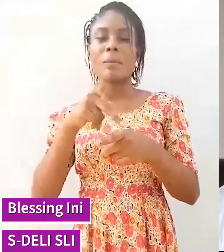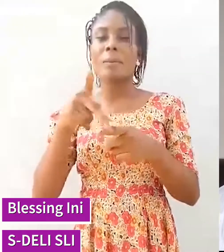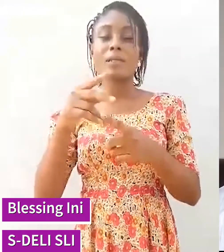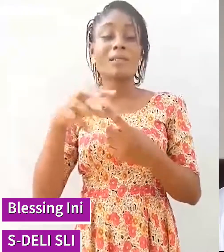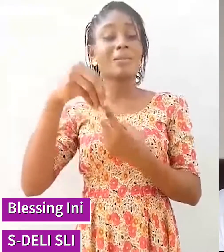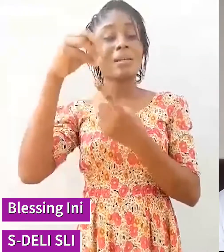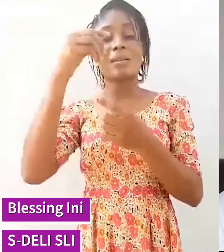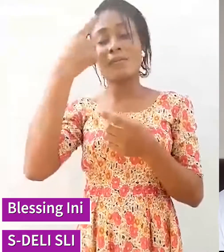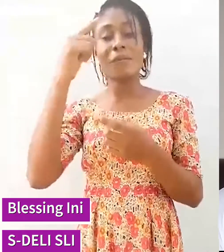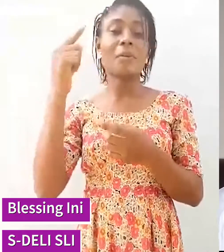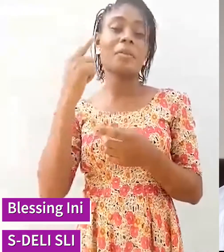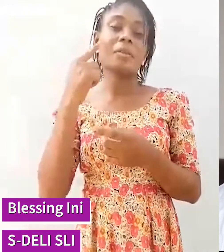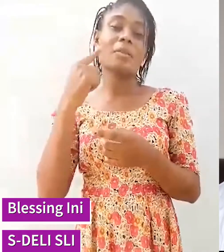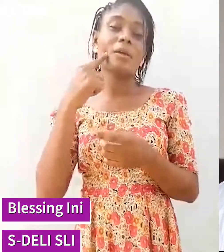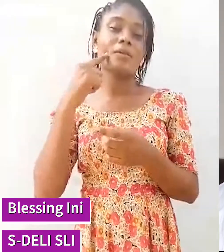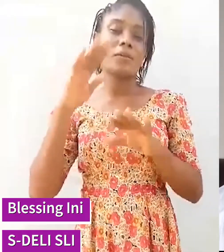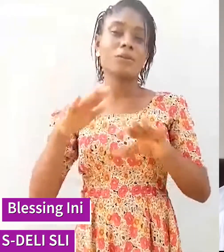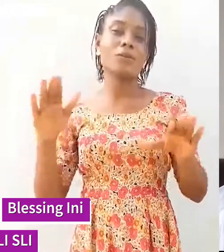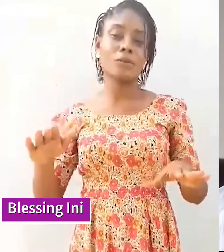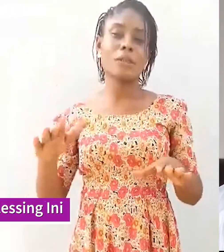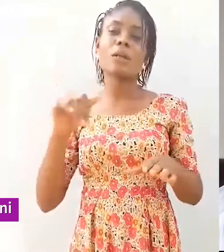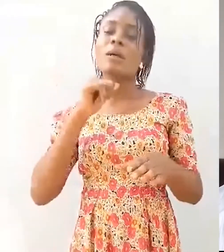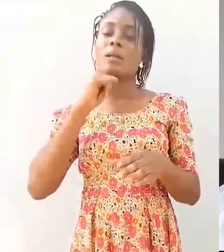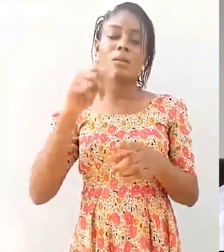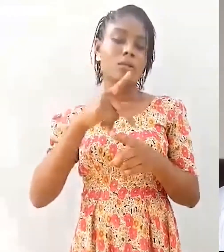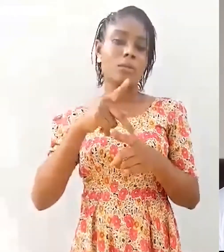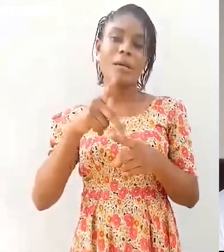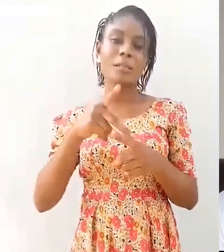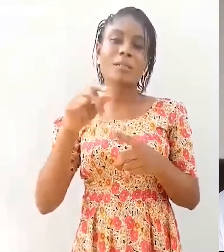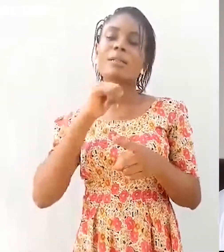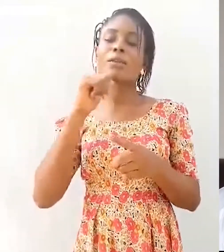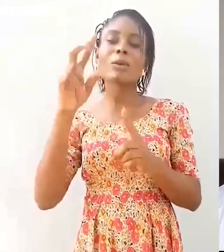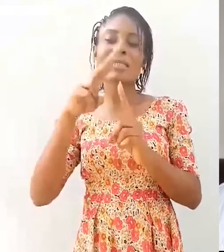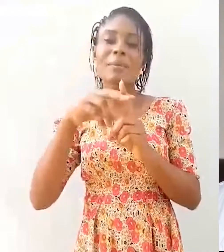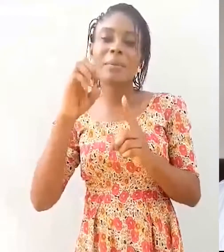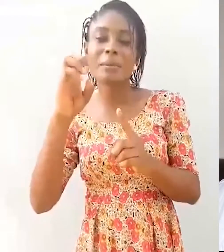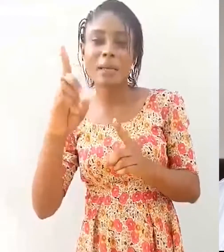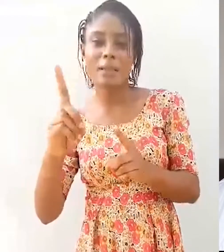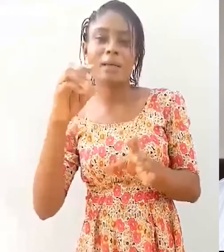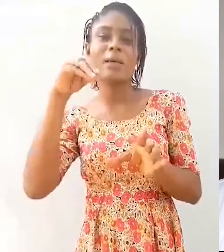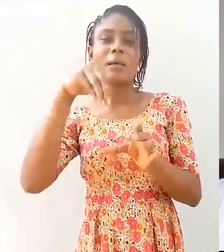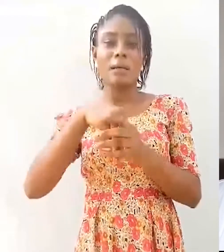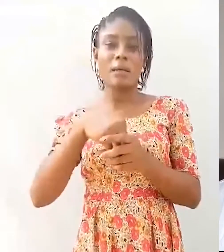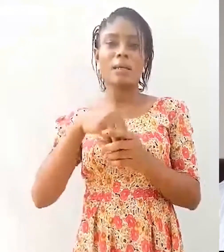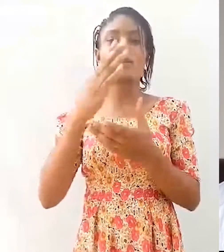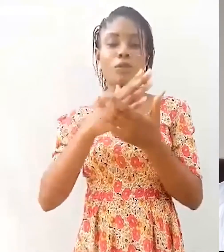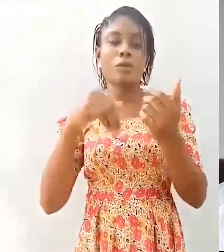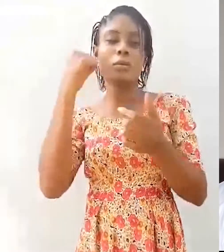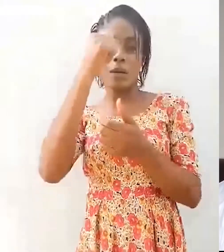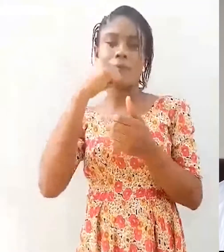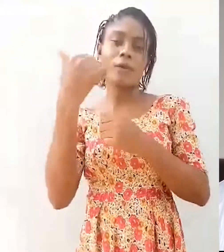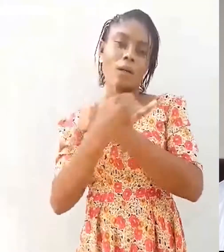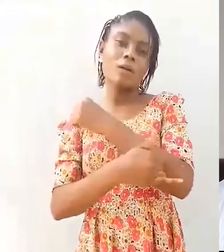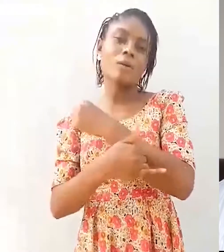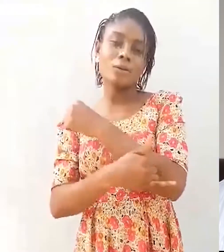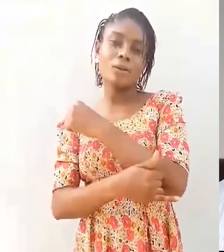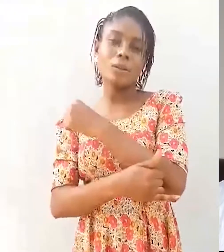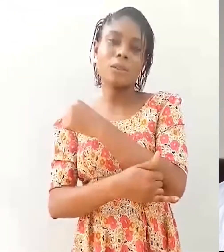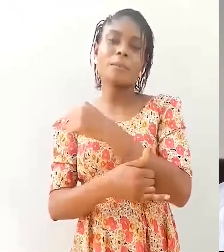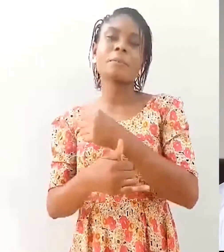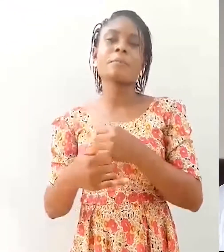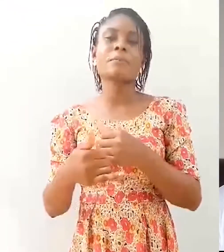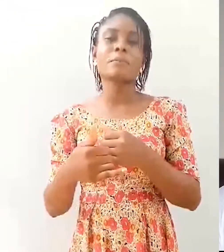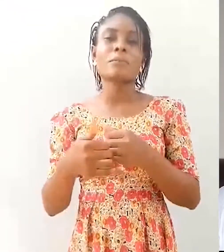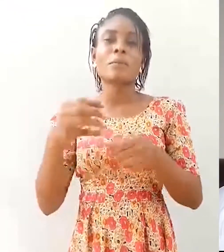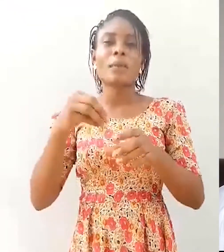particularly right now, is not practiced, is not implemented in some African countries. And the lack